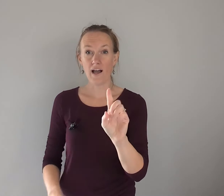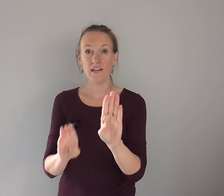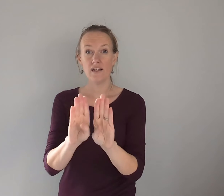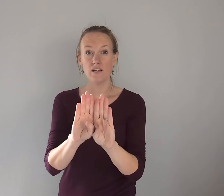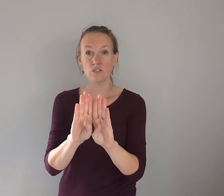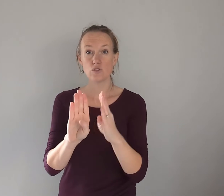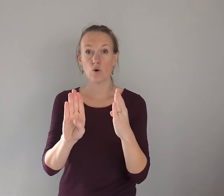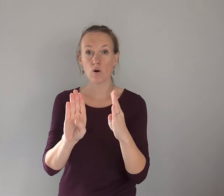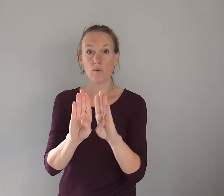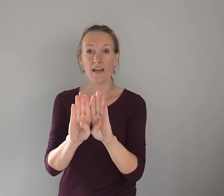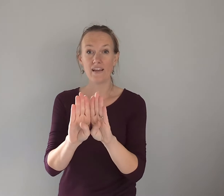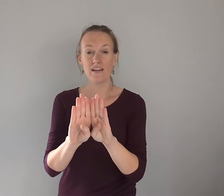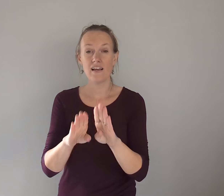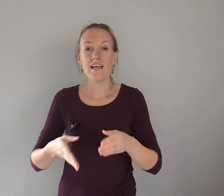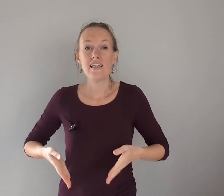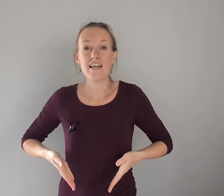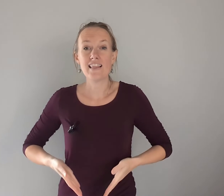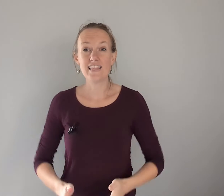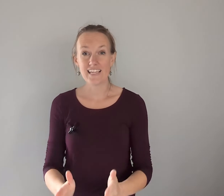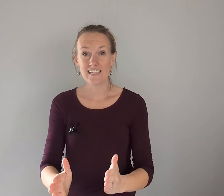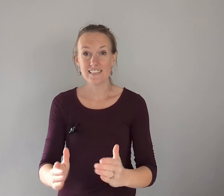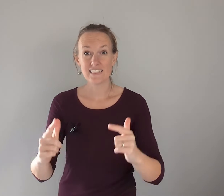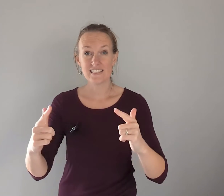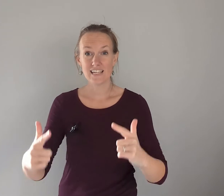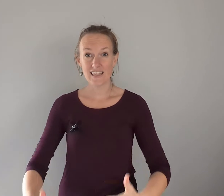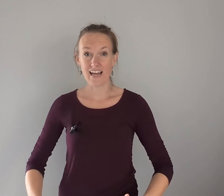one doorway that leads to life,